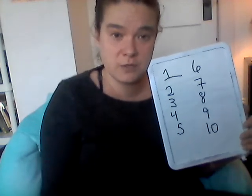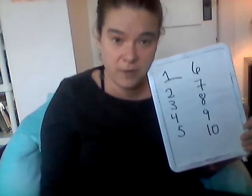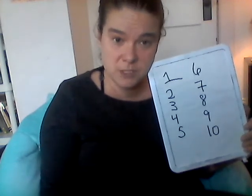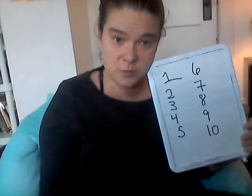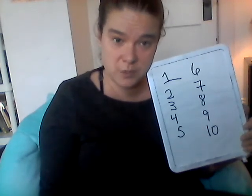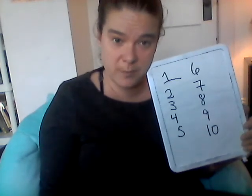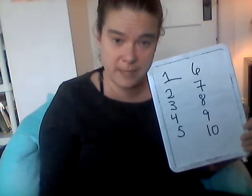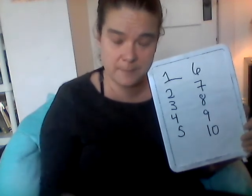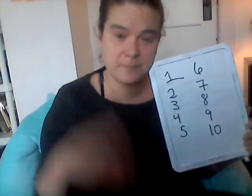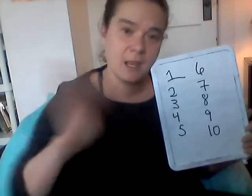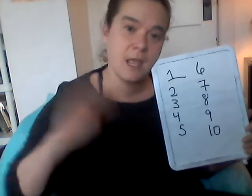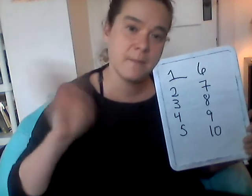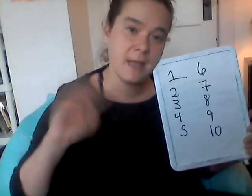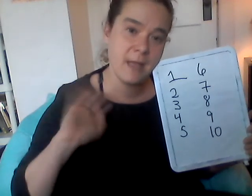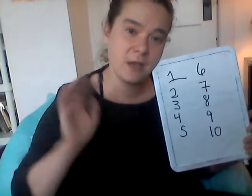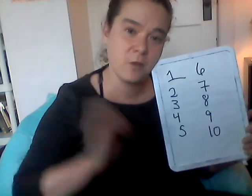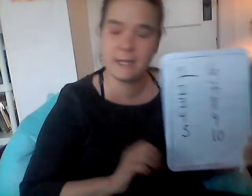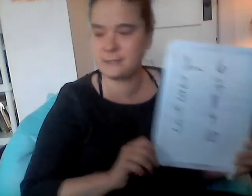in French with me. Bye, penguins.